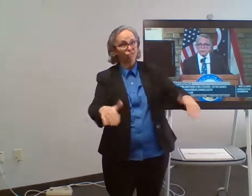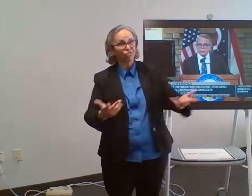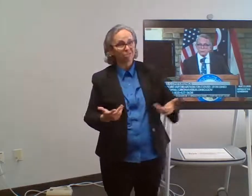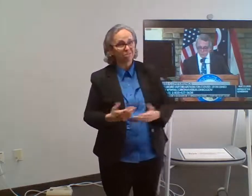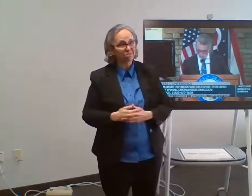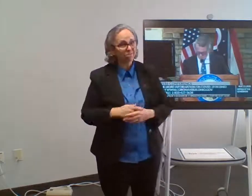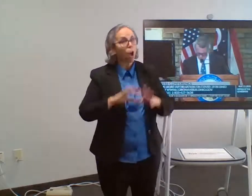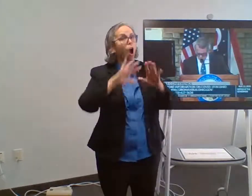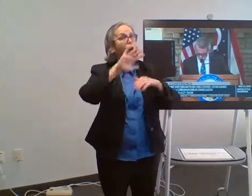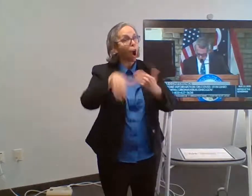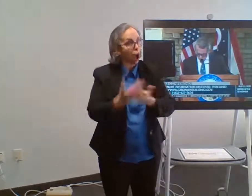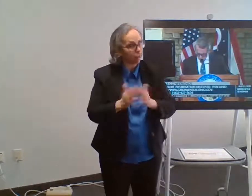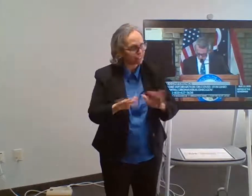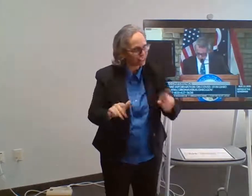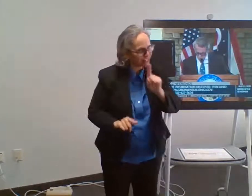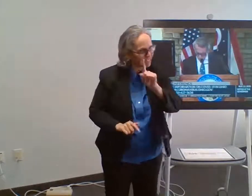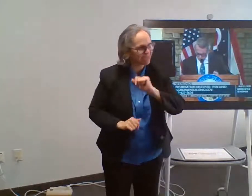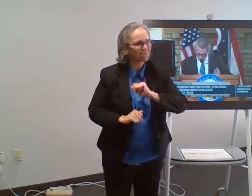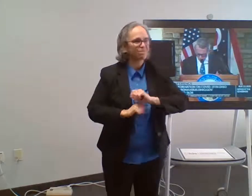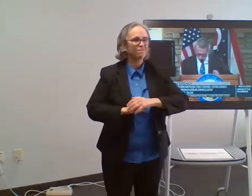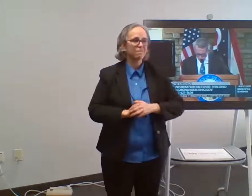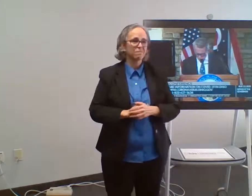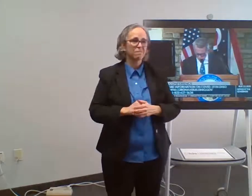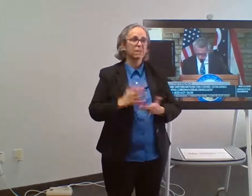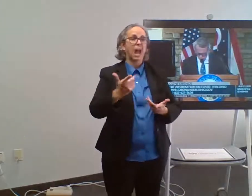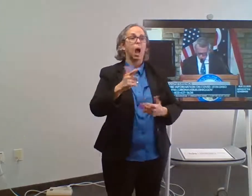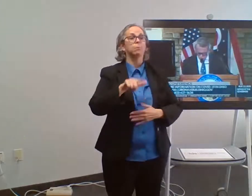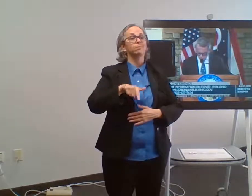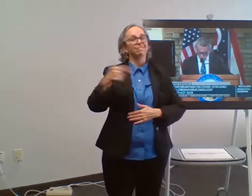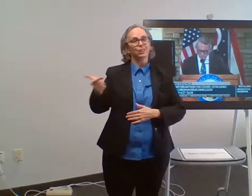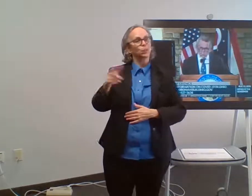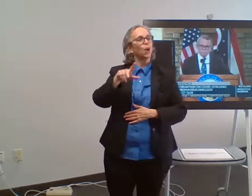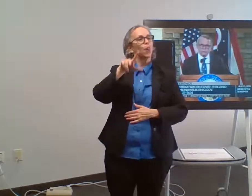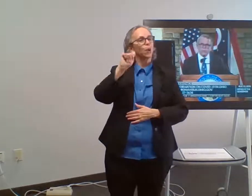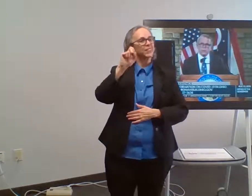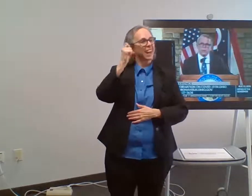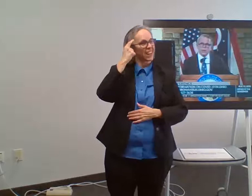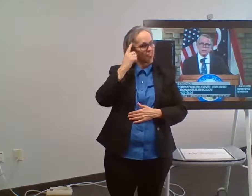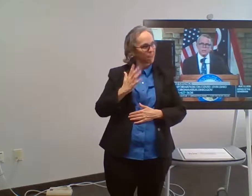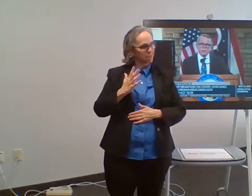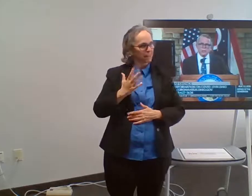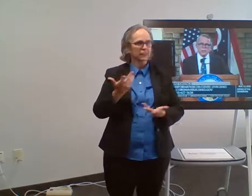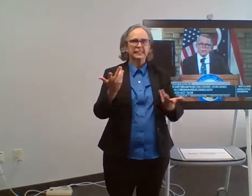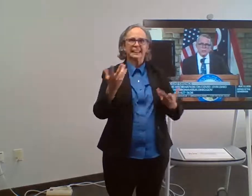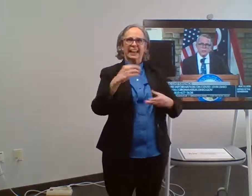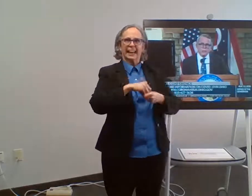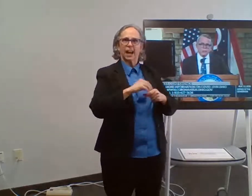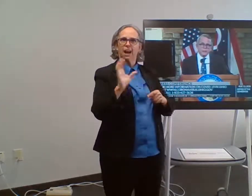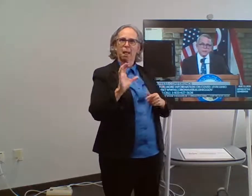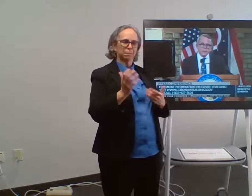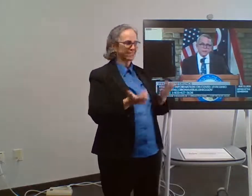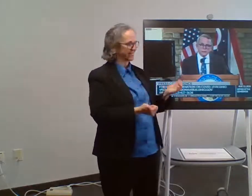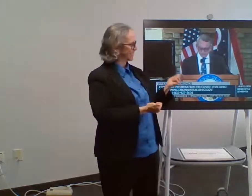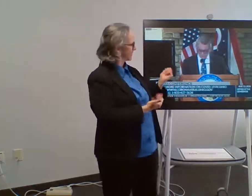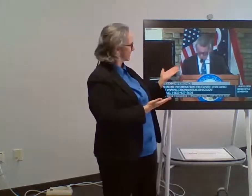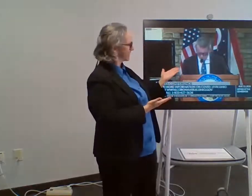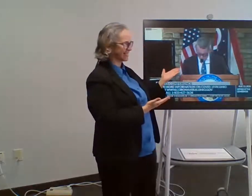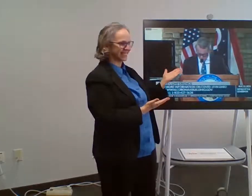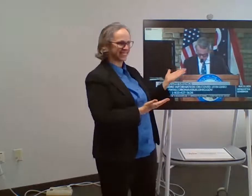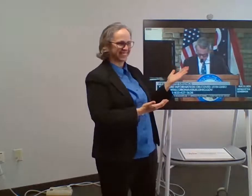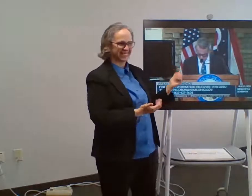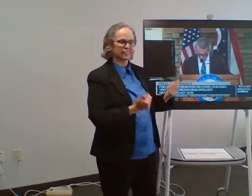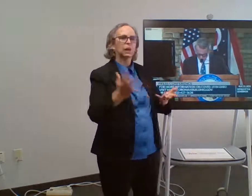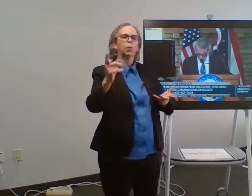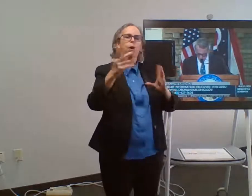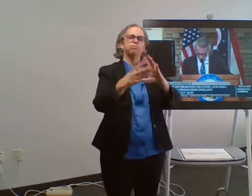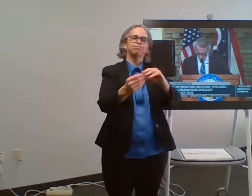in Columbus. John's going to talk about an issue that he and I have talked a lot about, and our cabinet is